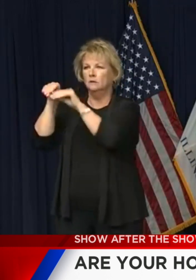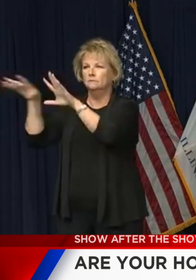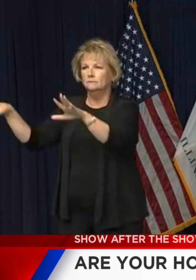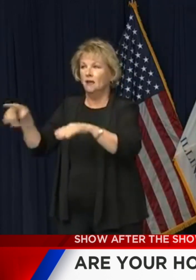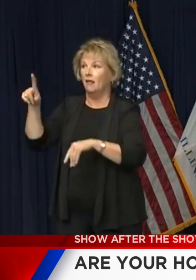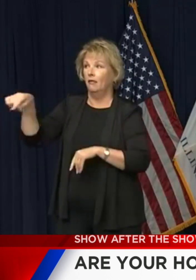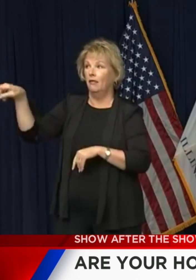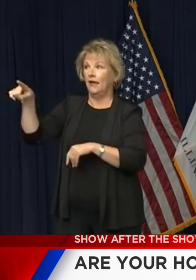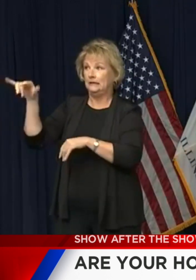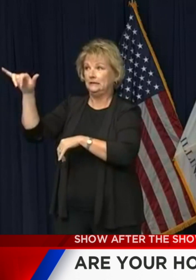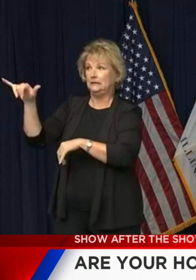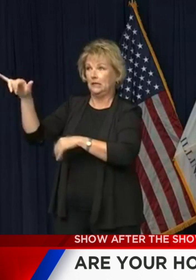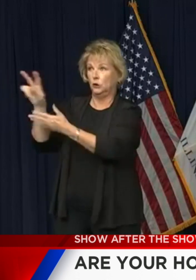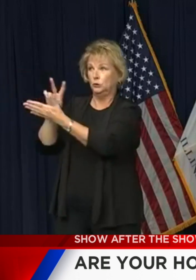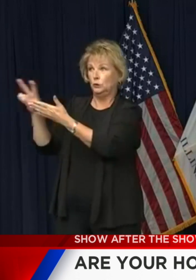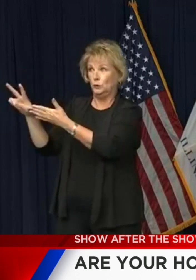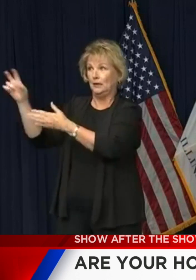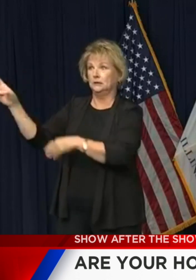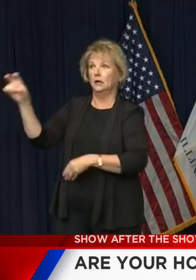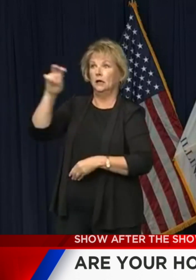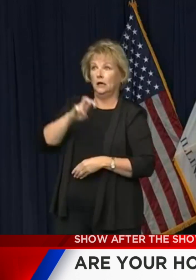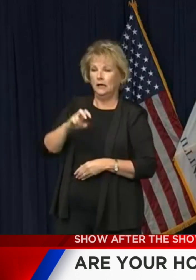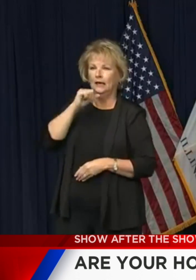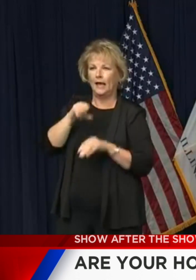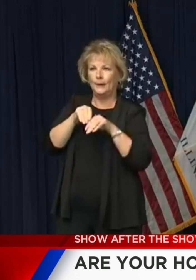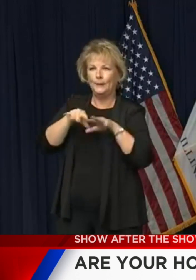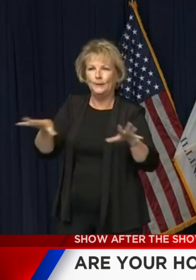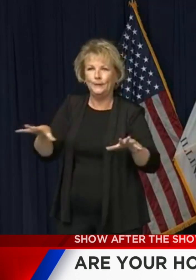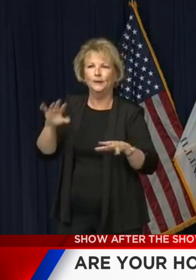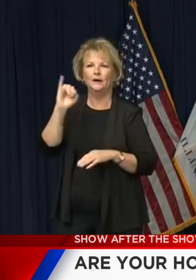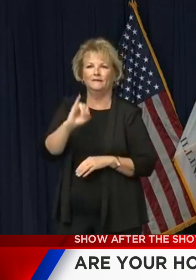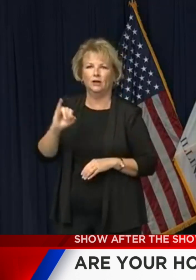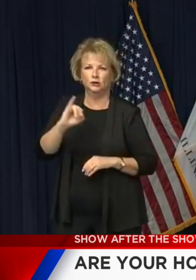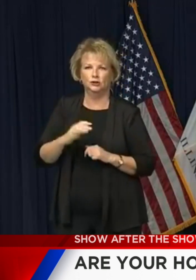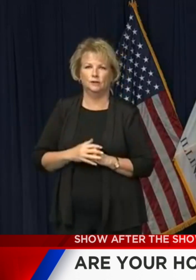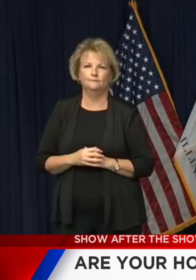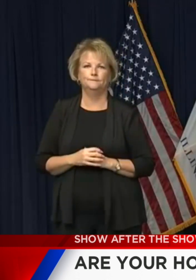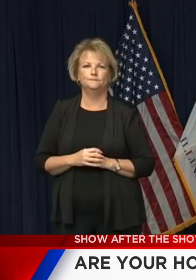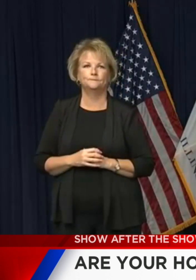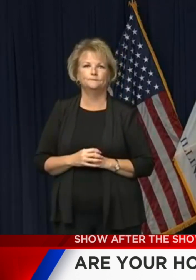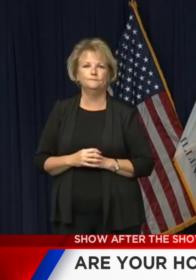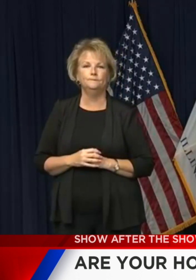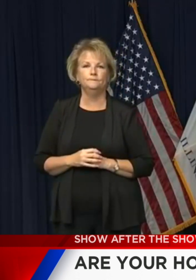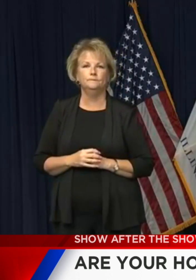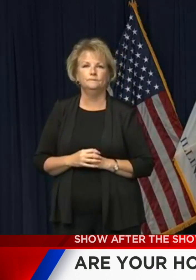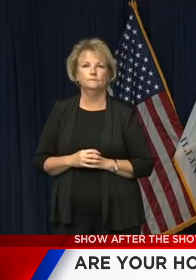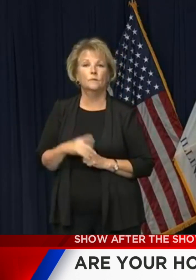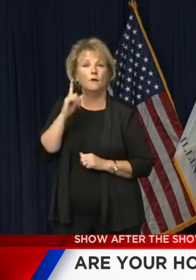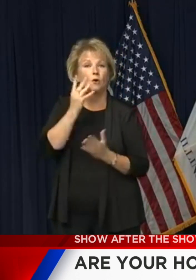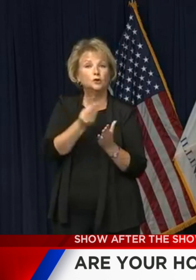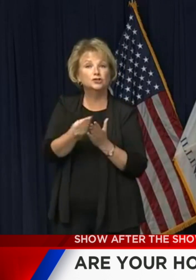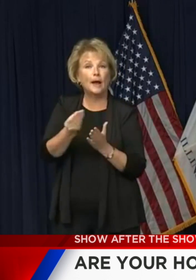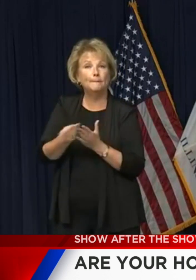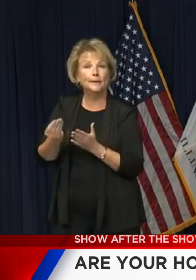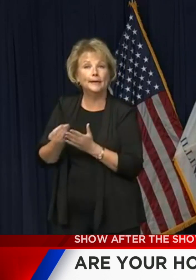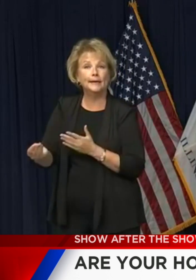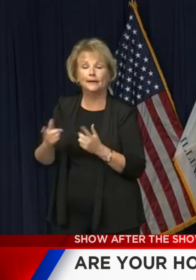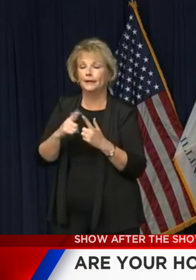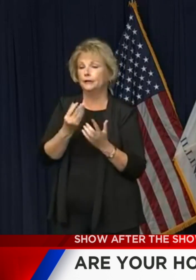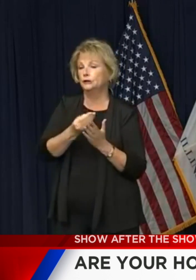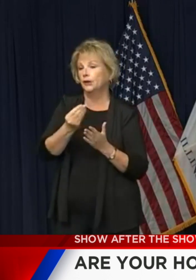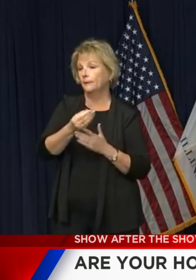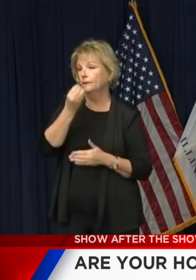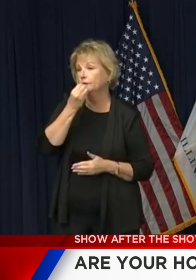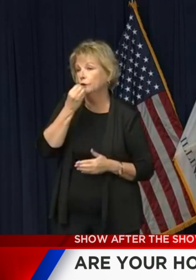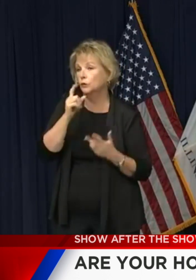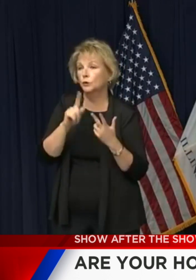have, the lower the likelihood of catching the infection. When it comes to shopping, whether it's for food,